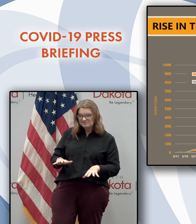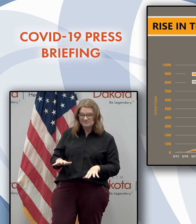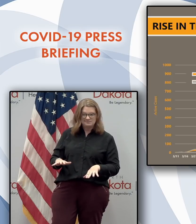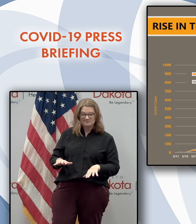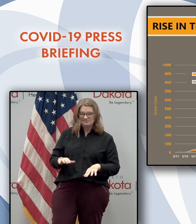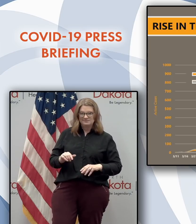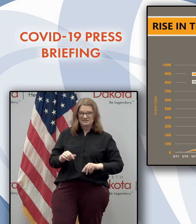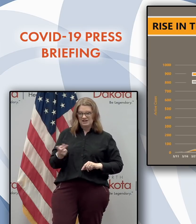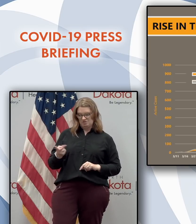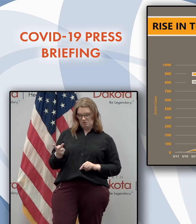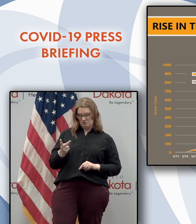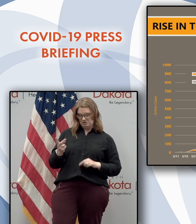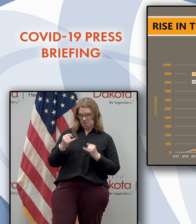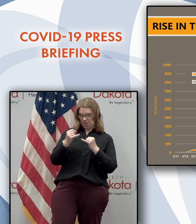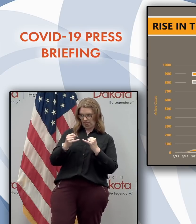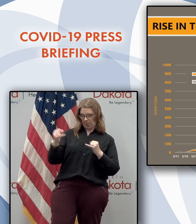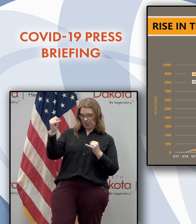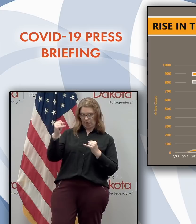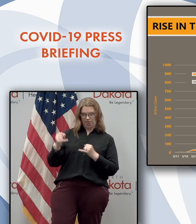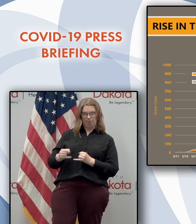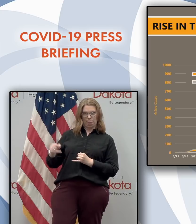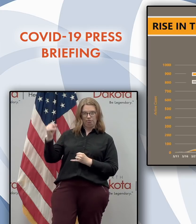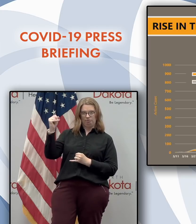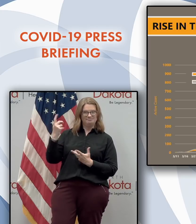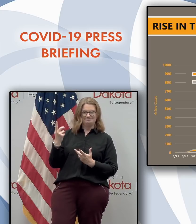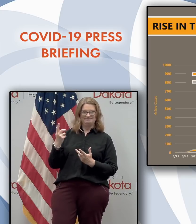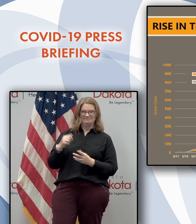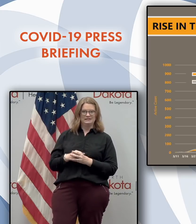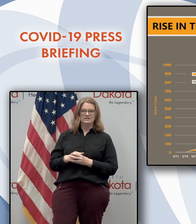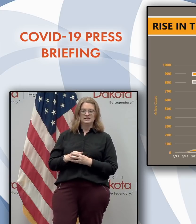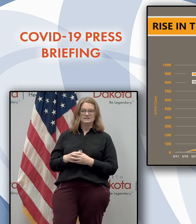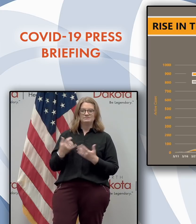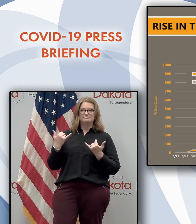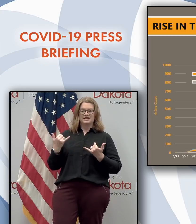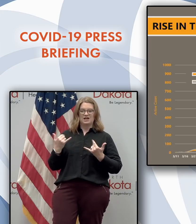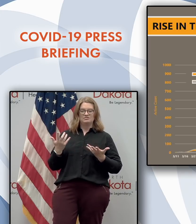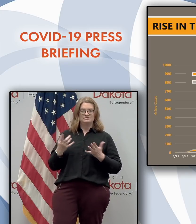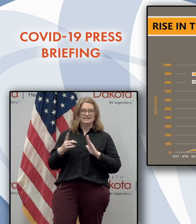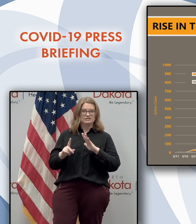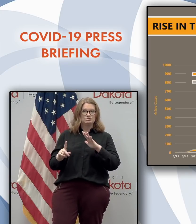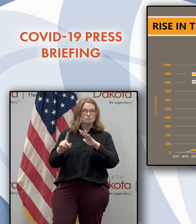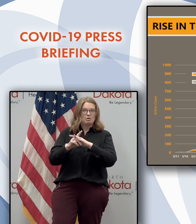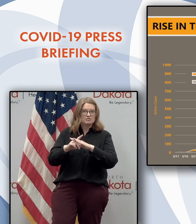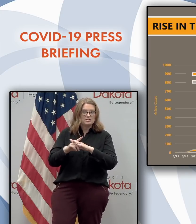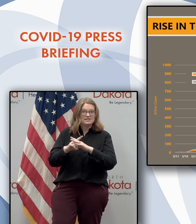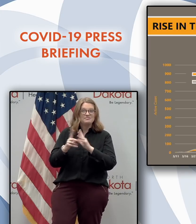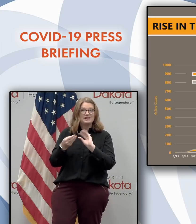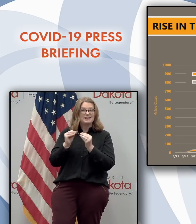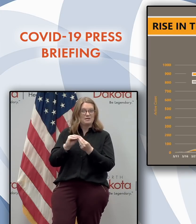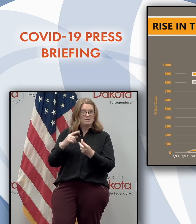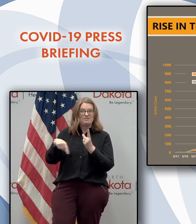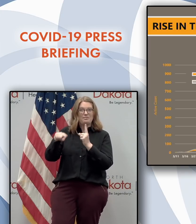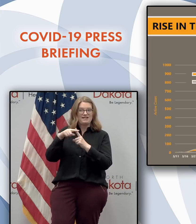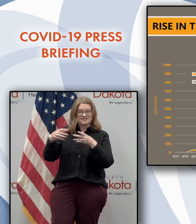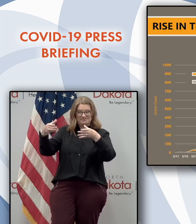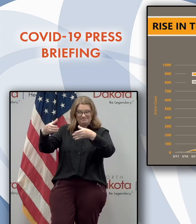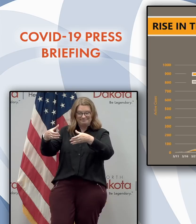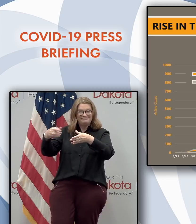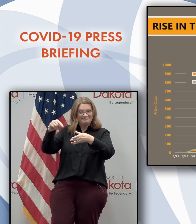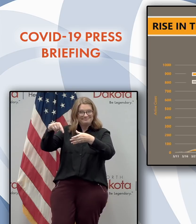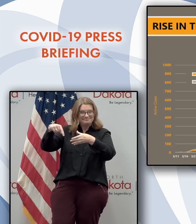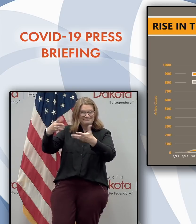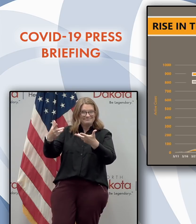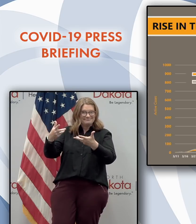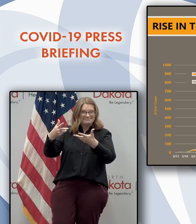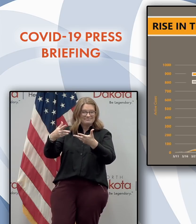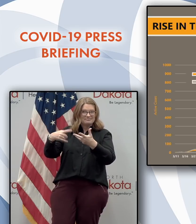are different, and clearly the active cases outpacing the testing, which then that shows up in our positivity rate. As we talked about, our